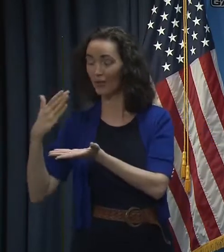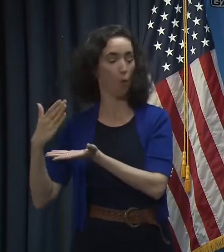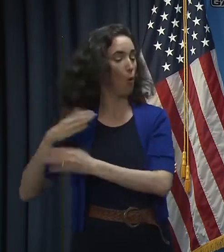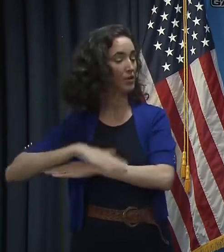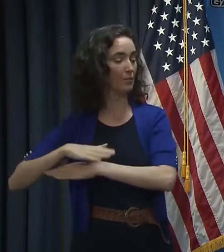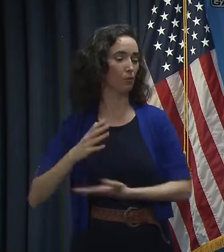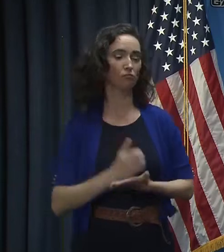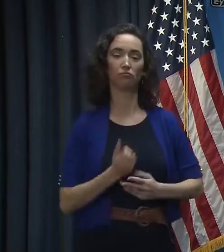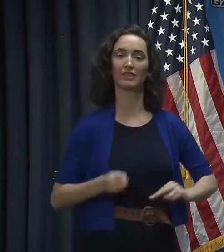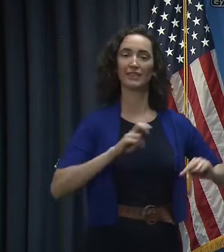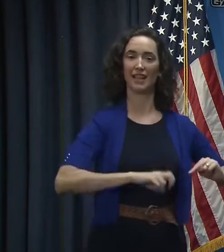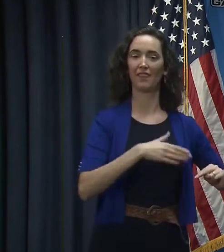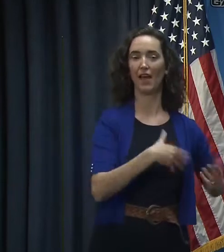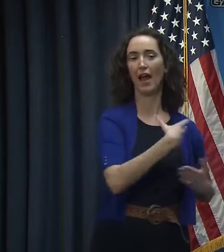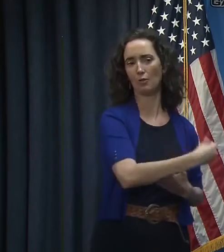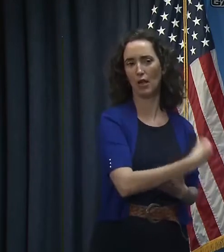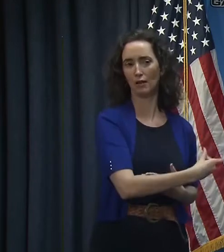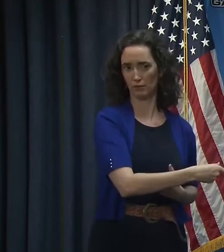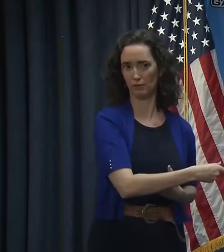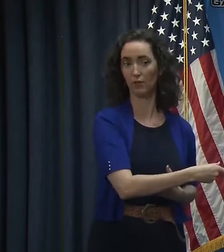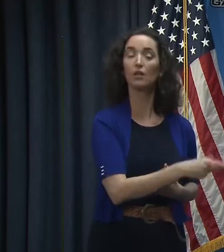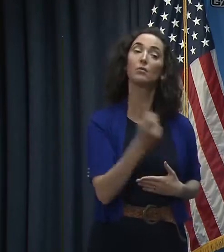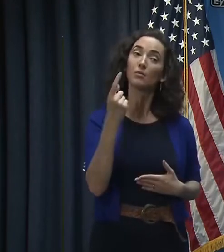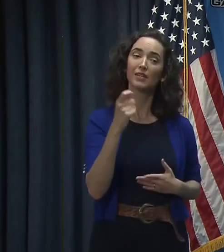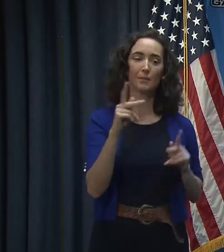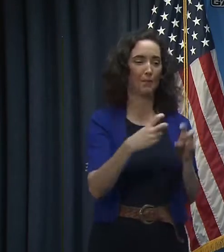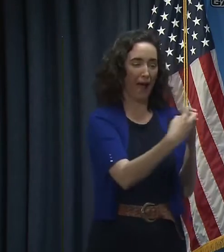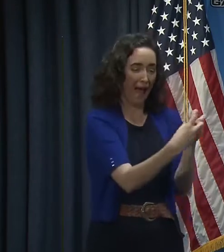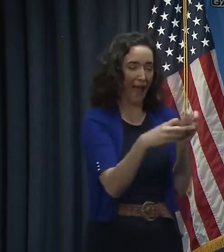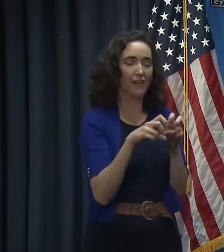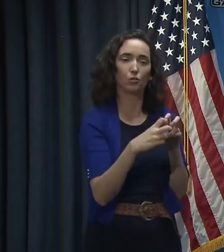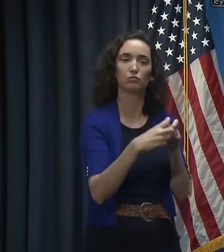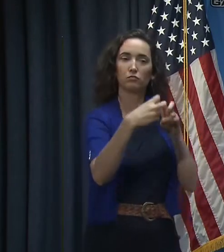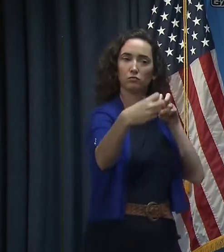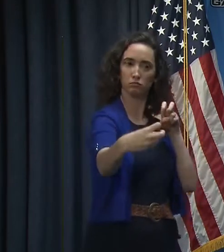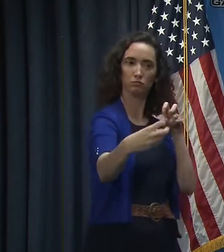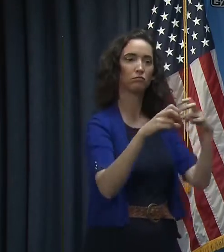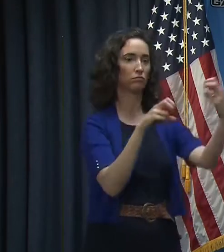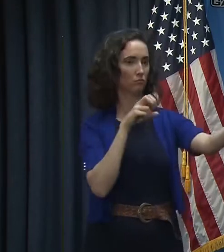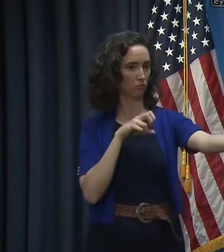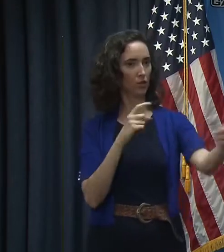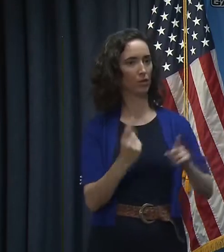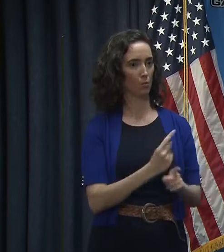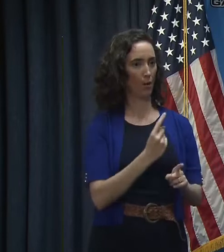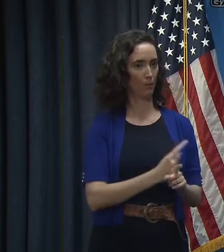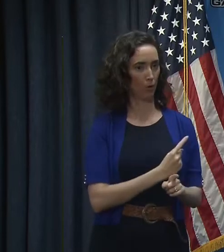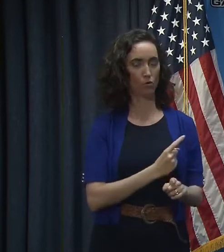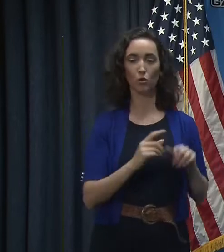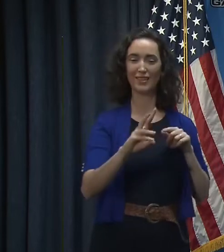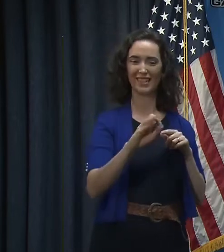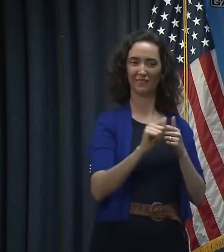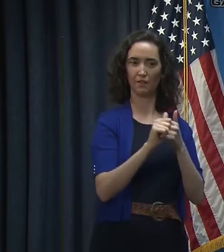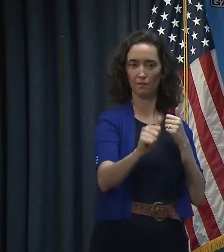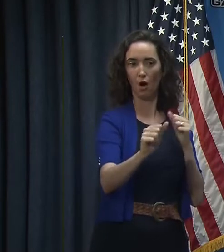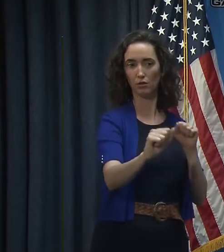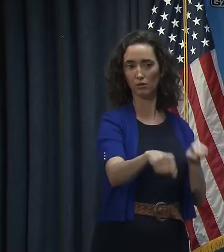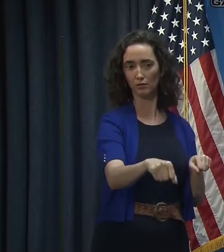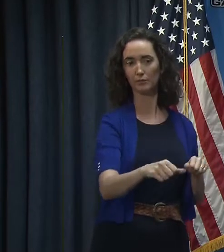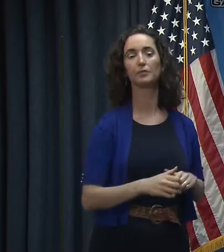that table. Obviously, social distancing from others so that you're not closer than 6 feet.